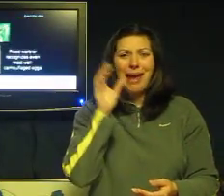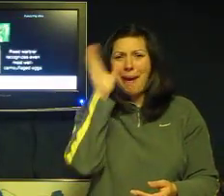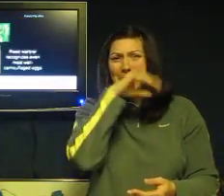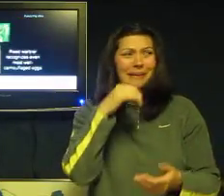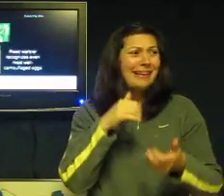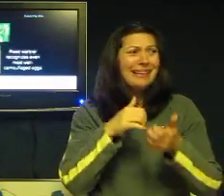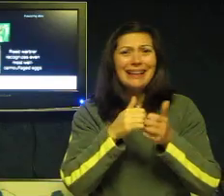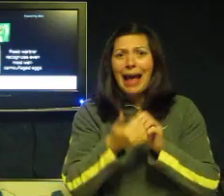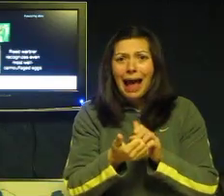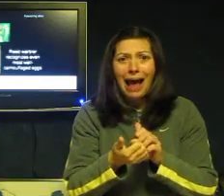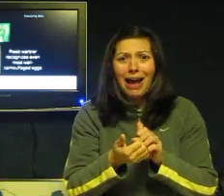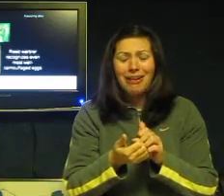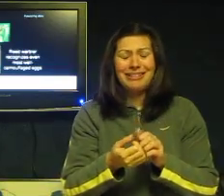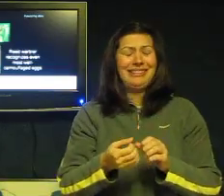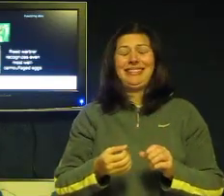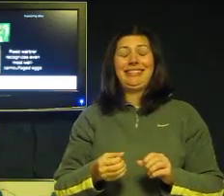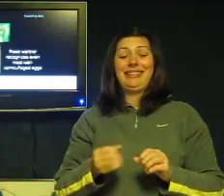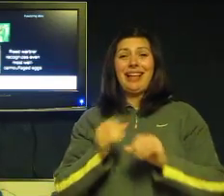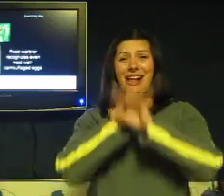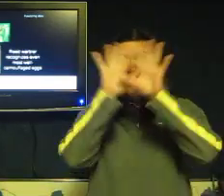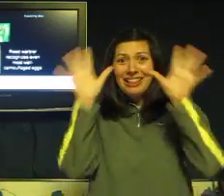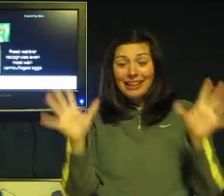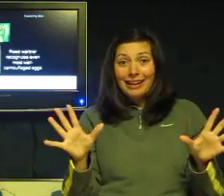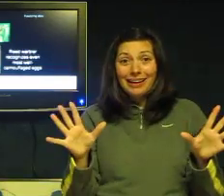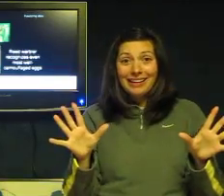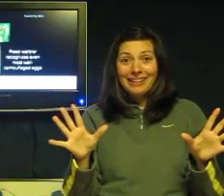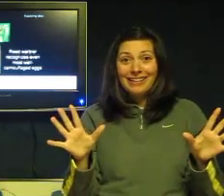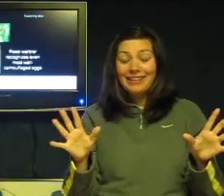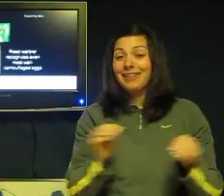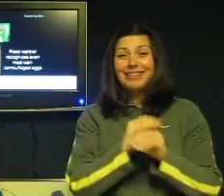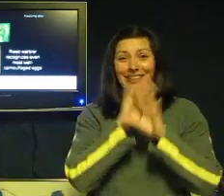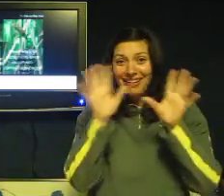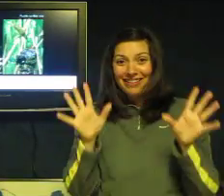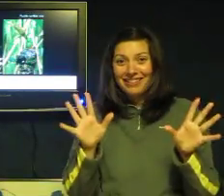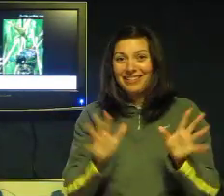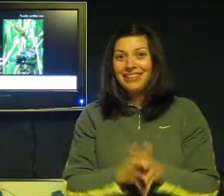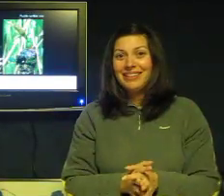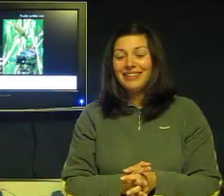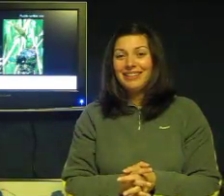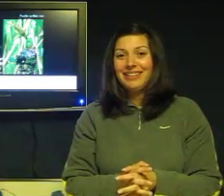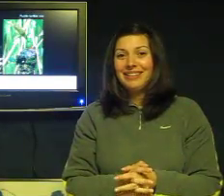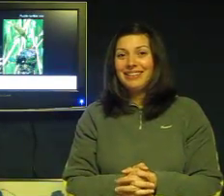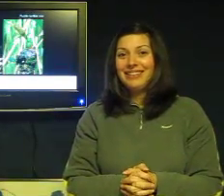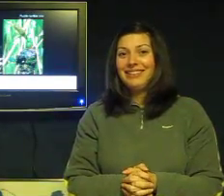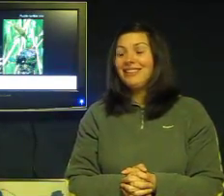I mean, look at this. How subtle is that? How non-subtle is this?